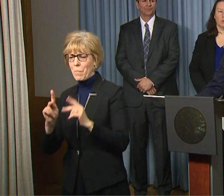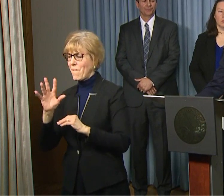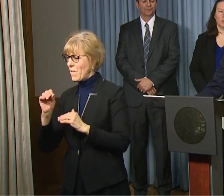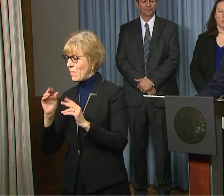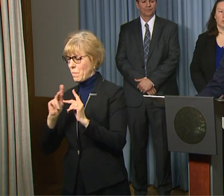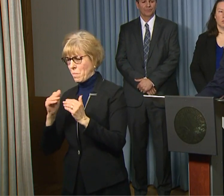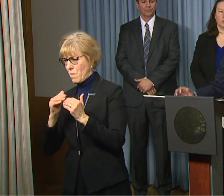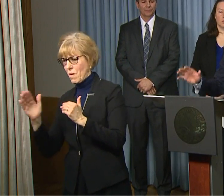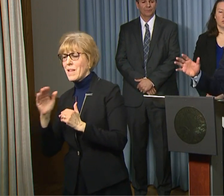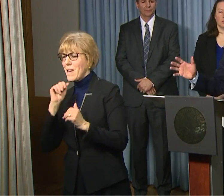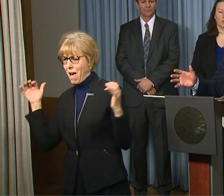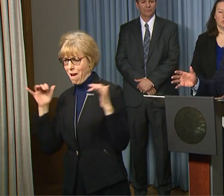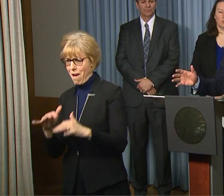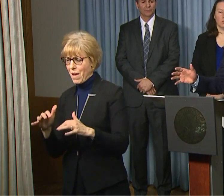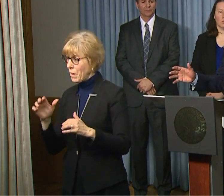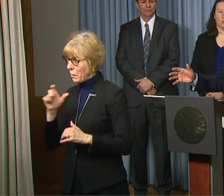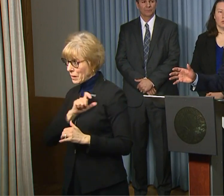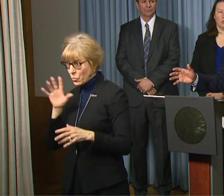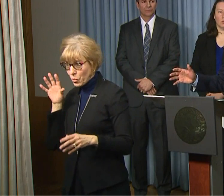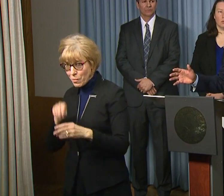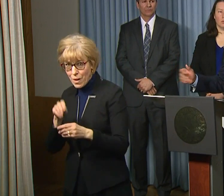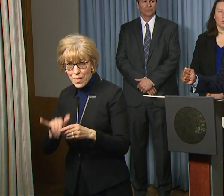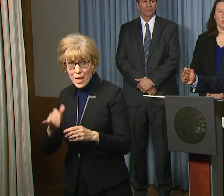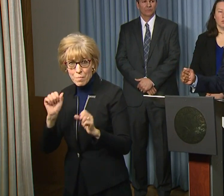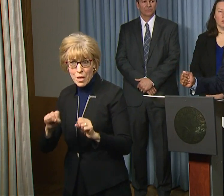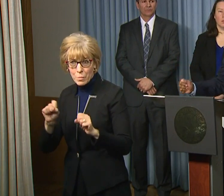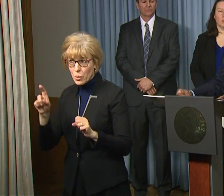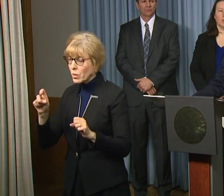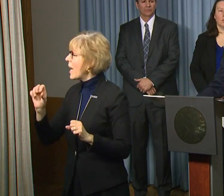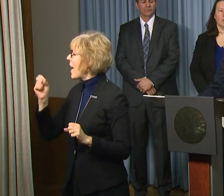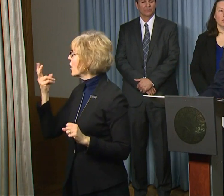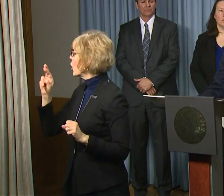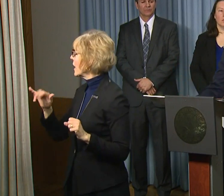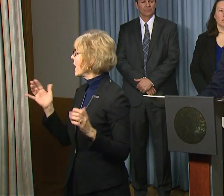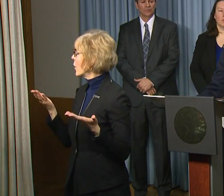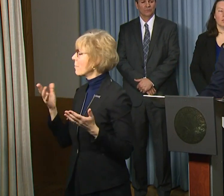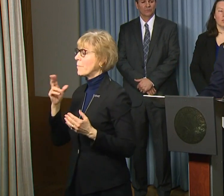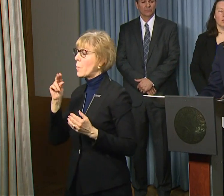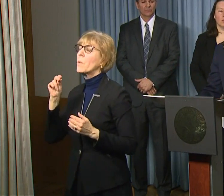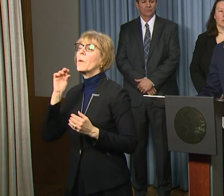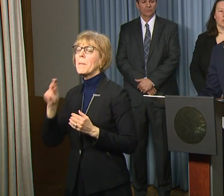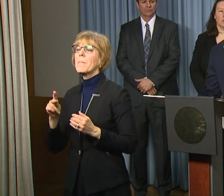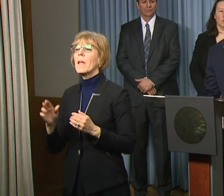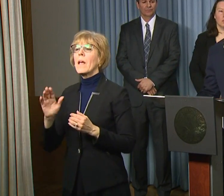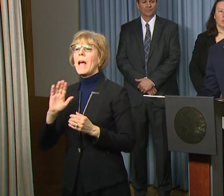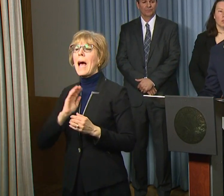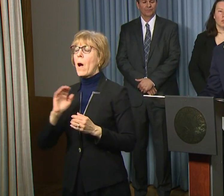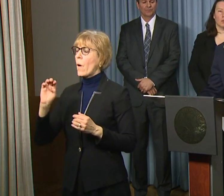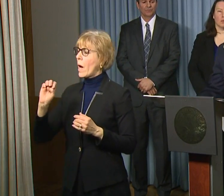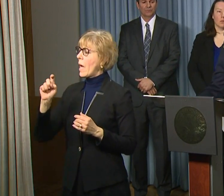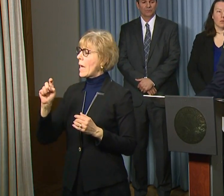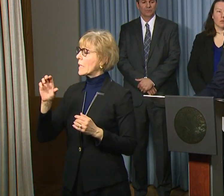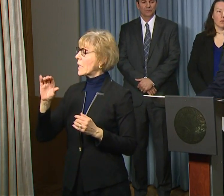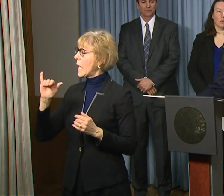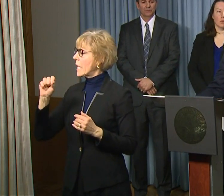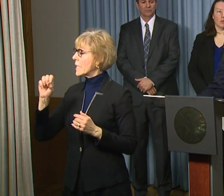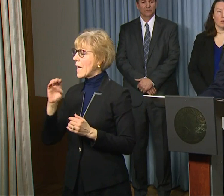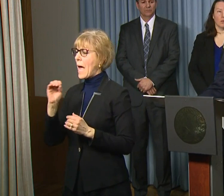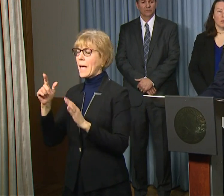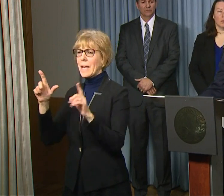You know what we have, particularly with regards to businesses, is Ashley in the room? She's not in the room. Well, I can tell you that our excise and licensing inspectors will be